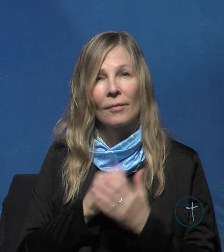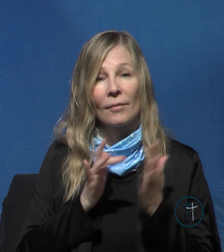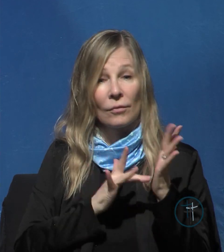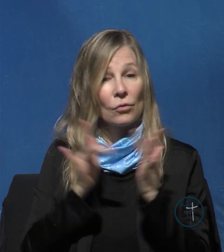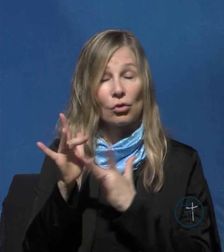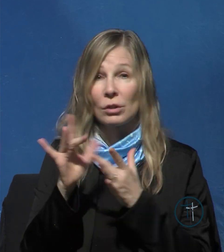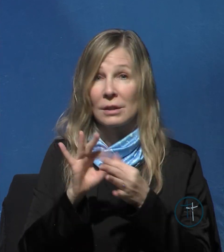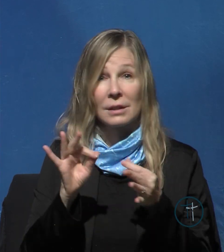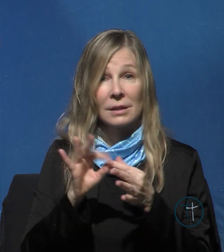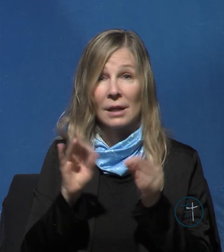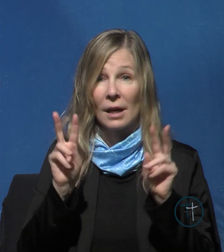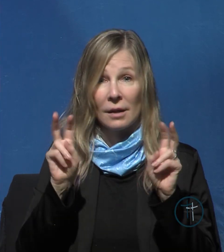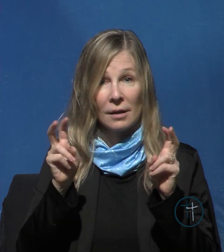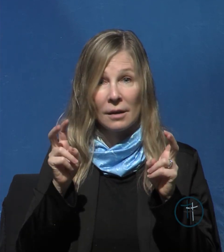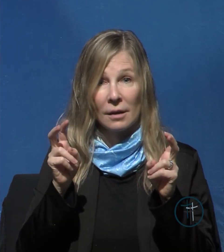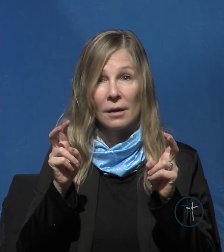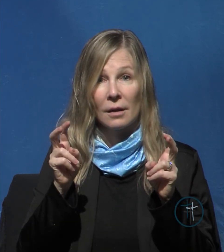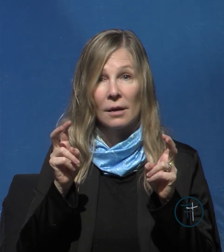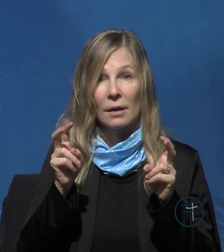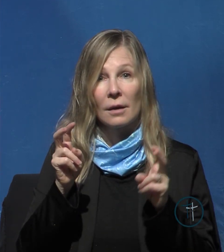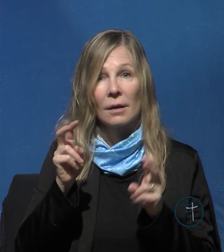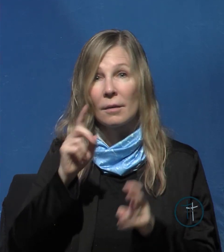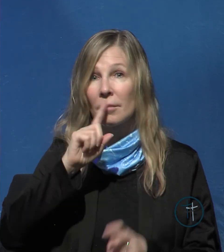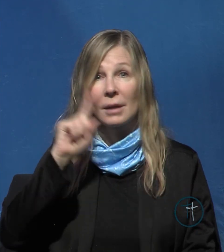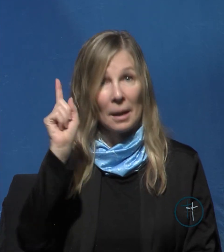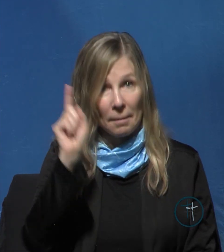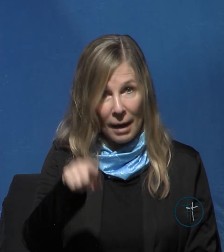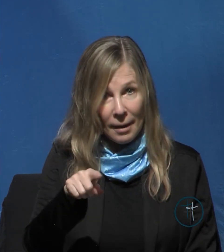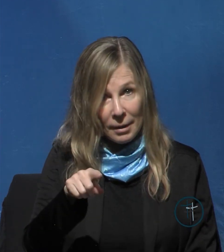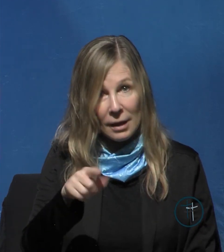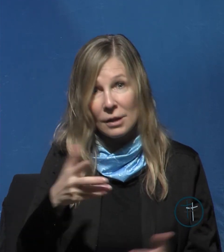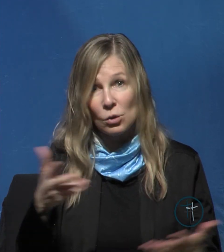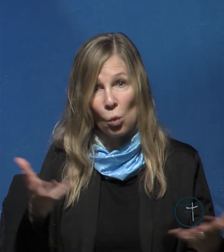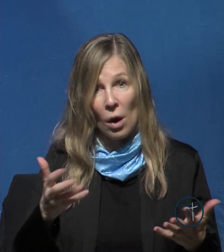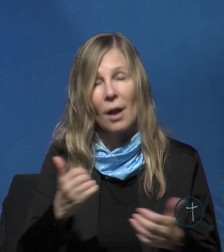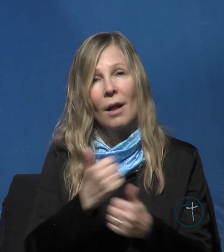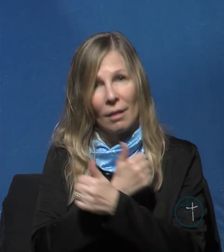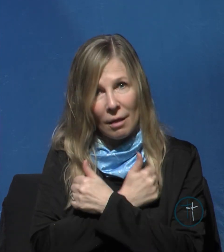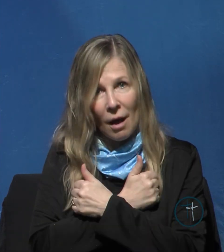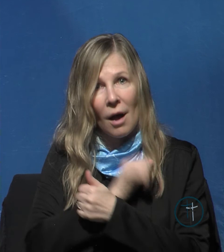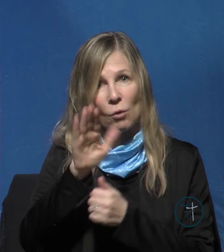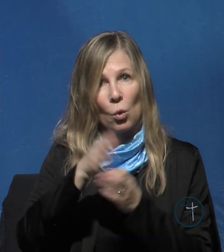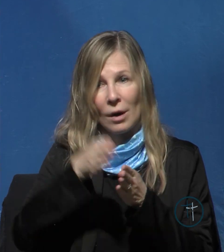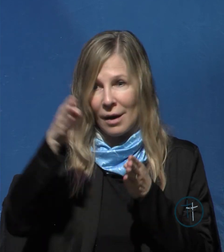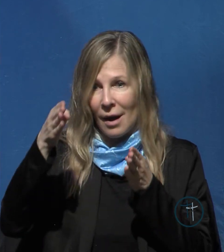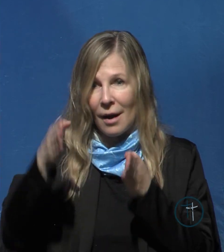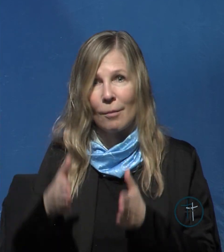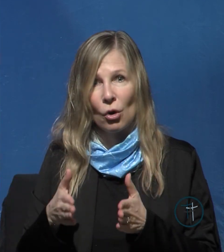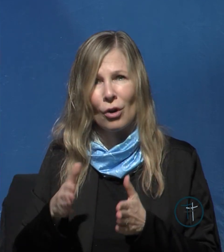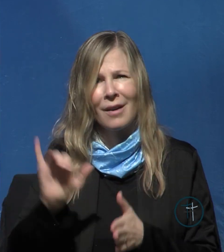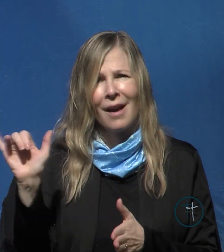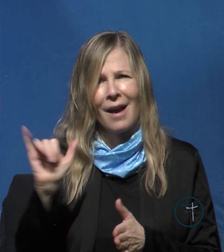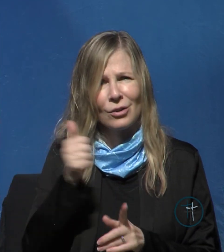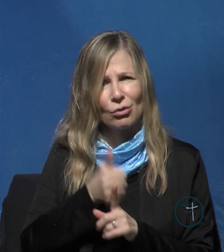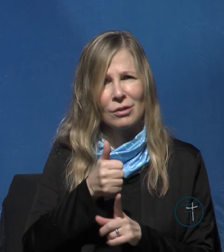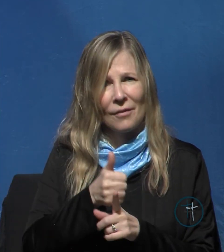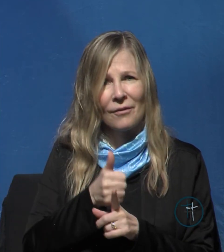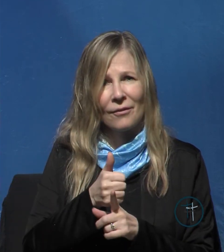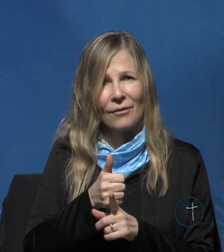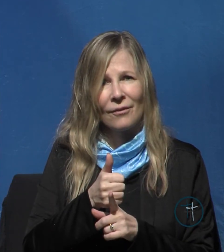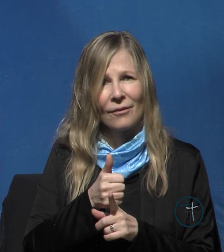Jesus said, the second greatest commandment is love your neighbor as yourself. That's what all these verses are pointing